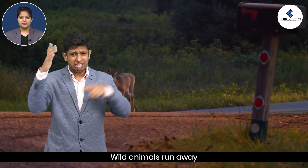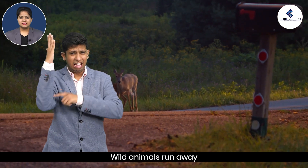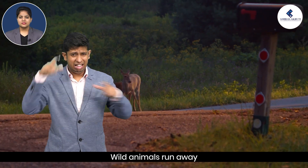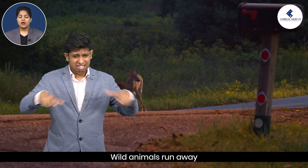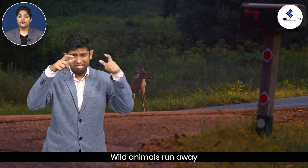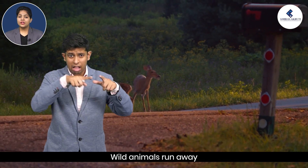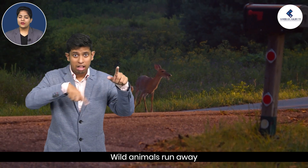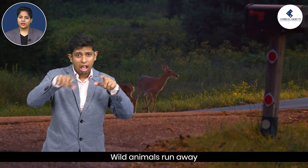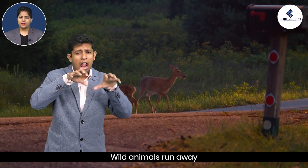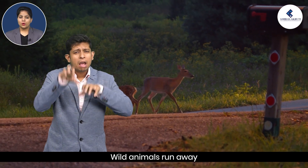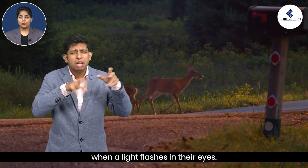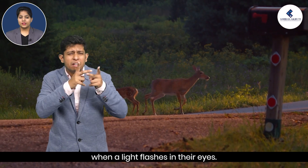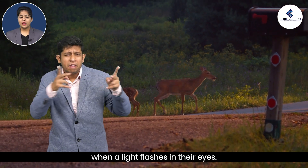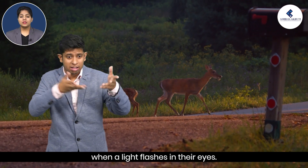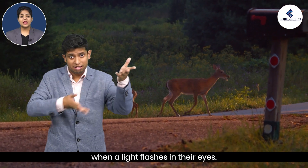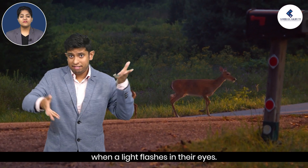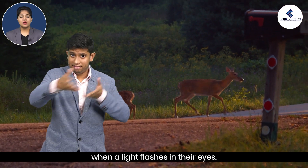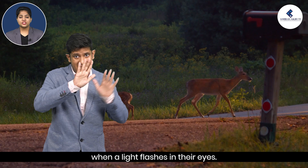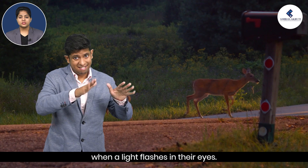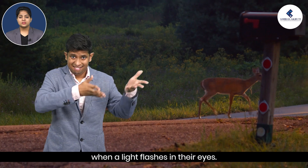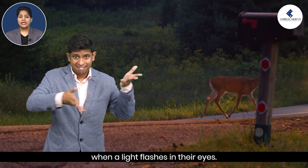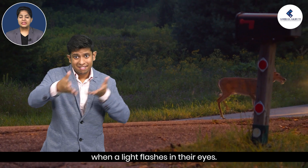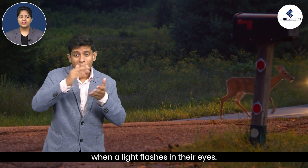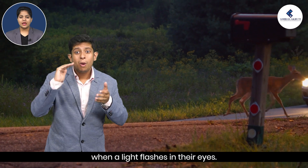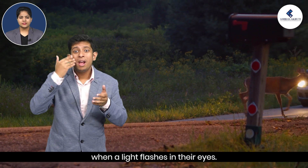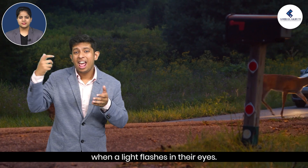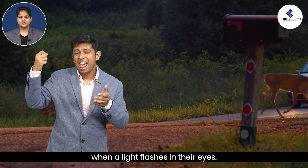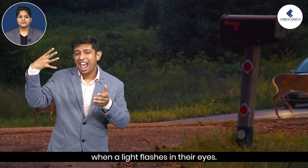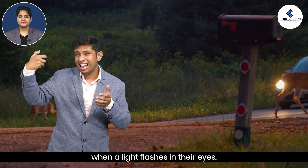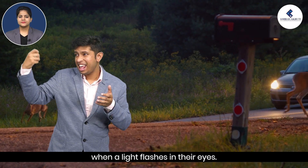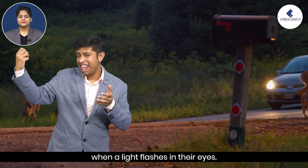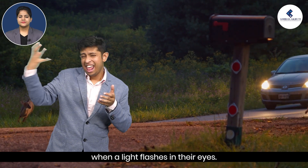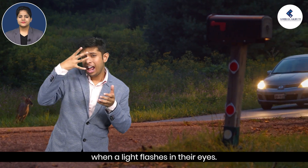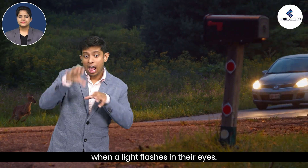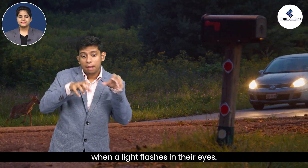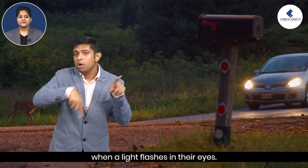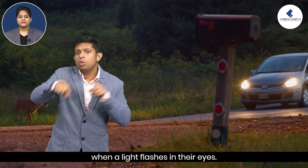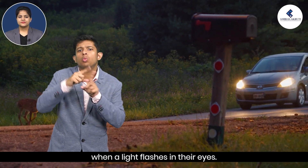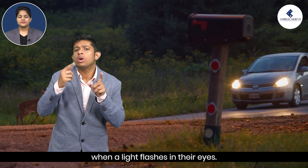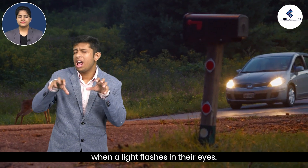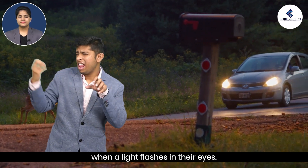Wild animals run away when a light flashes in their eyes.